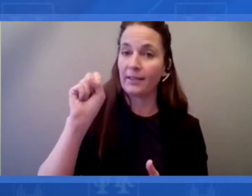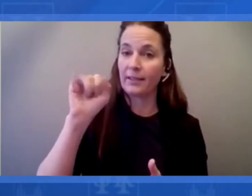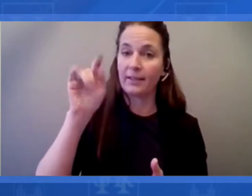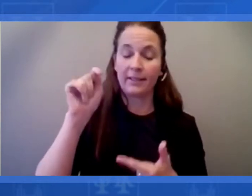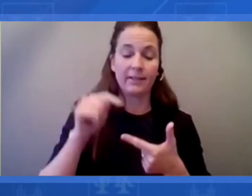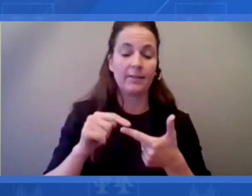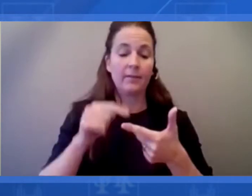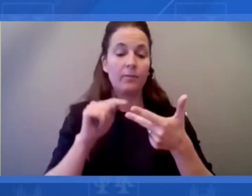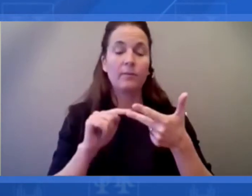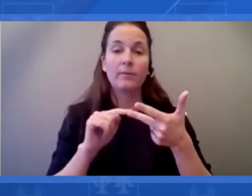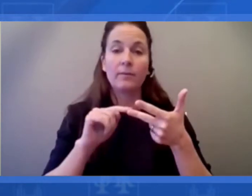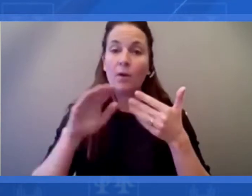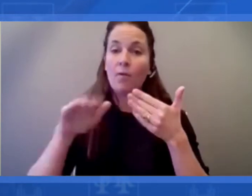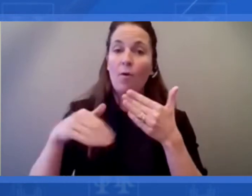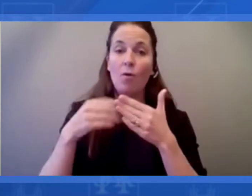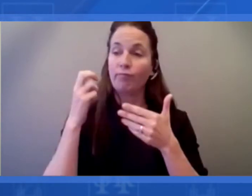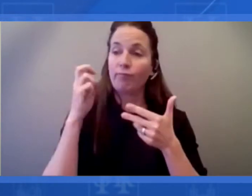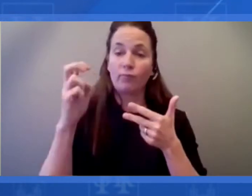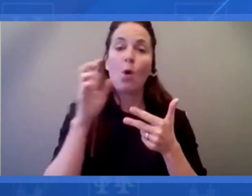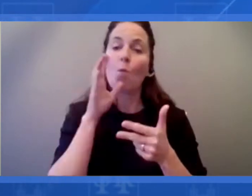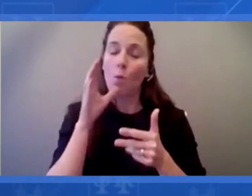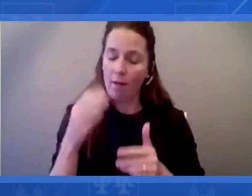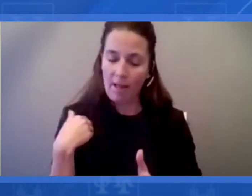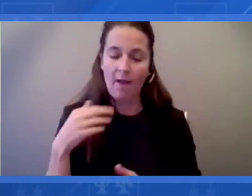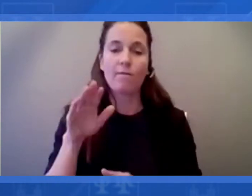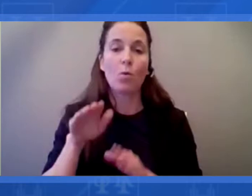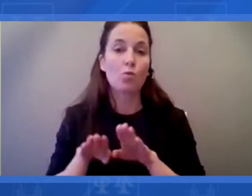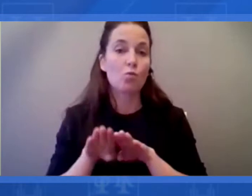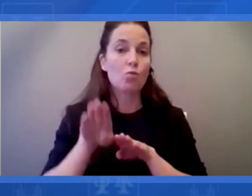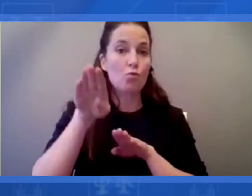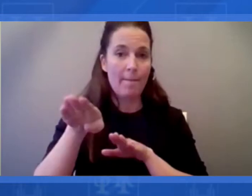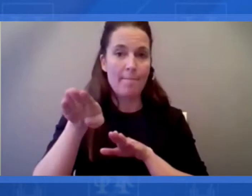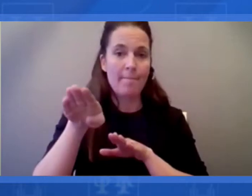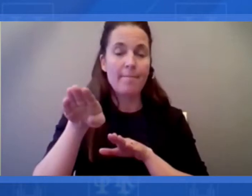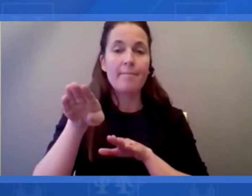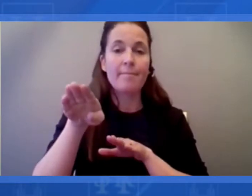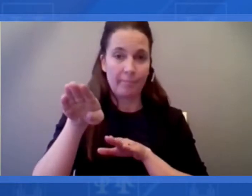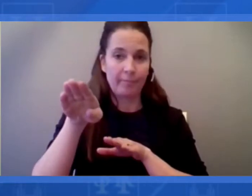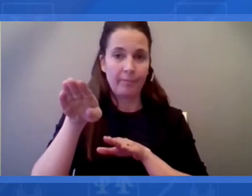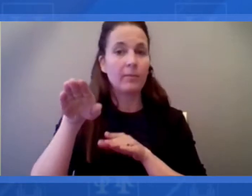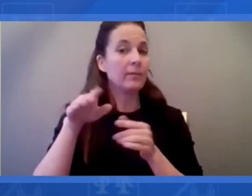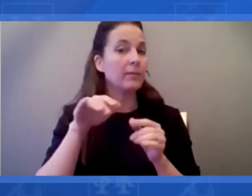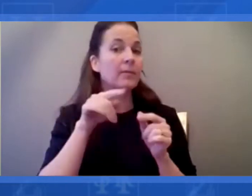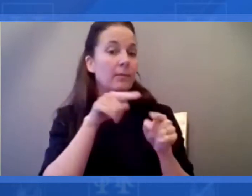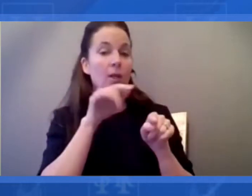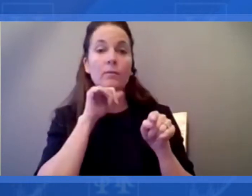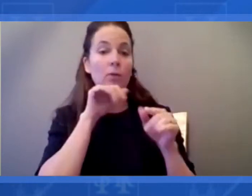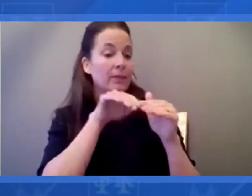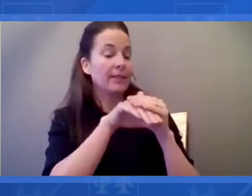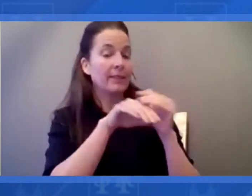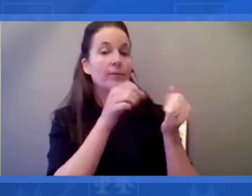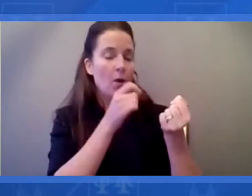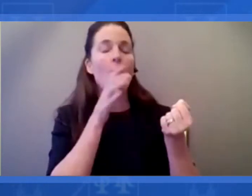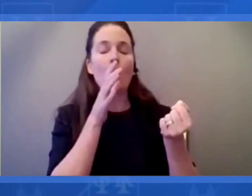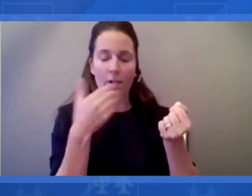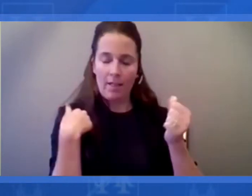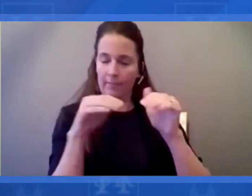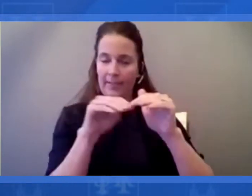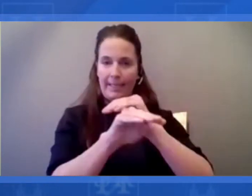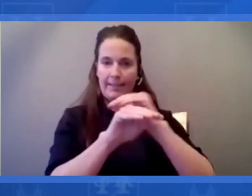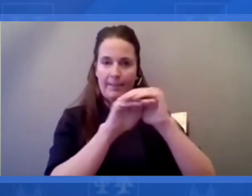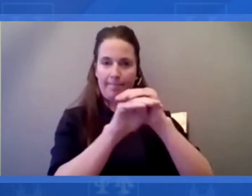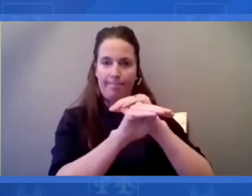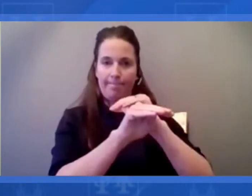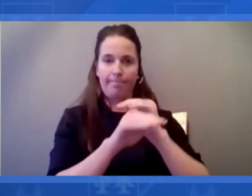includes accessible vehicles with ramps and also non-accessible vehicles. The accessibility